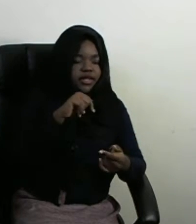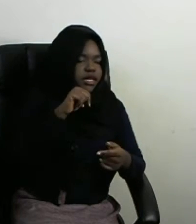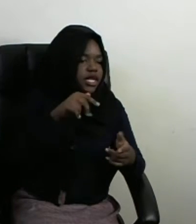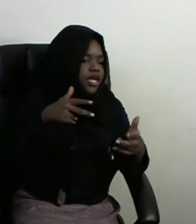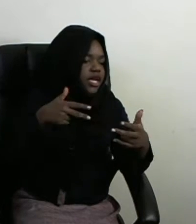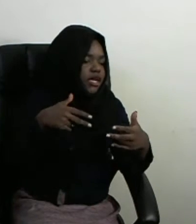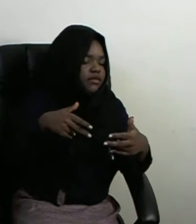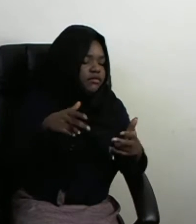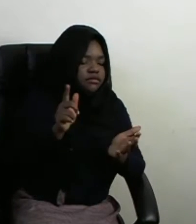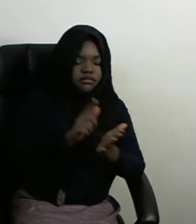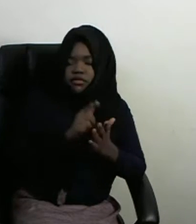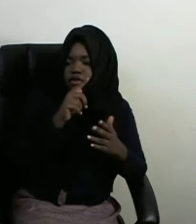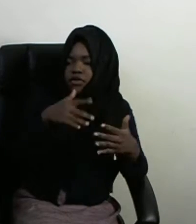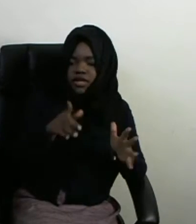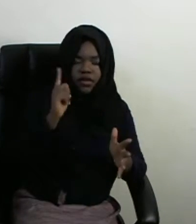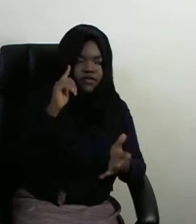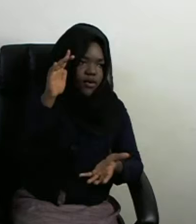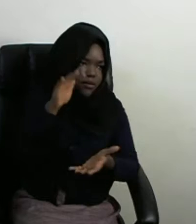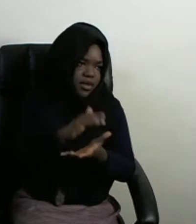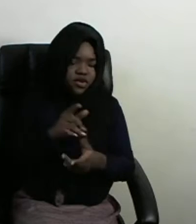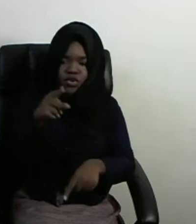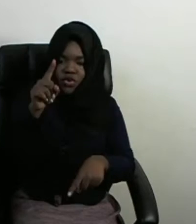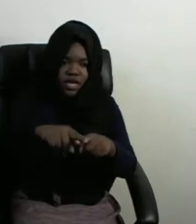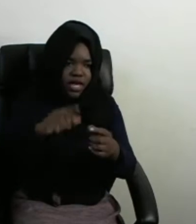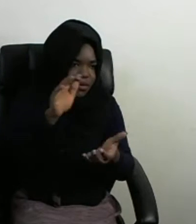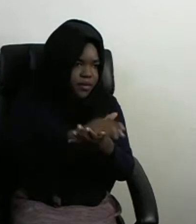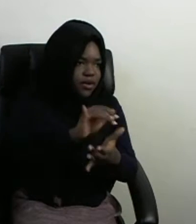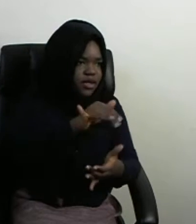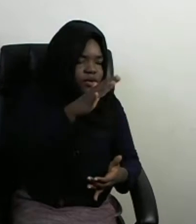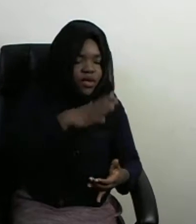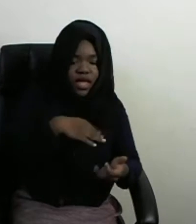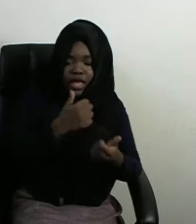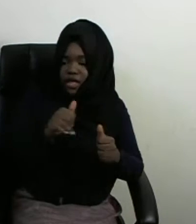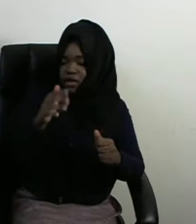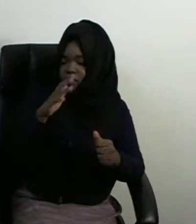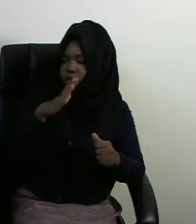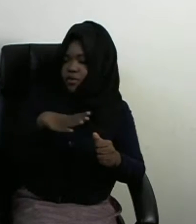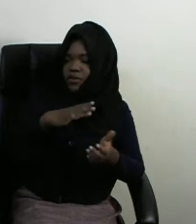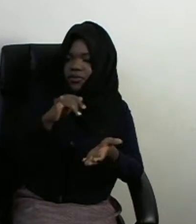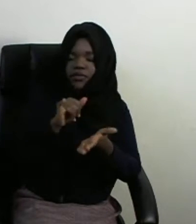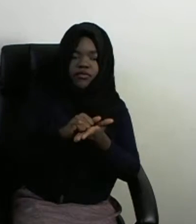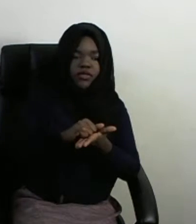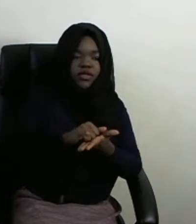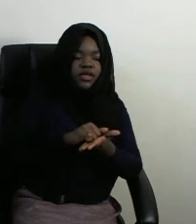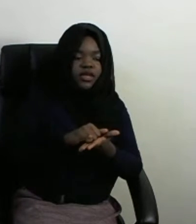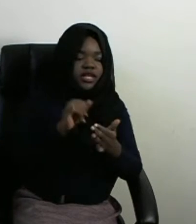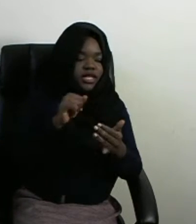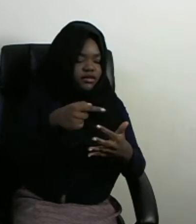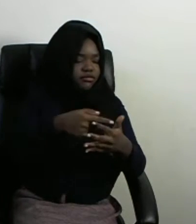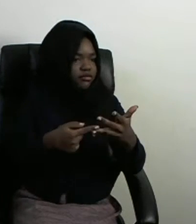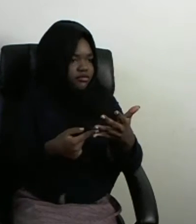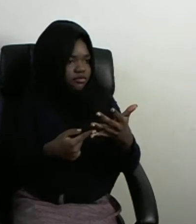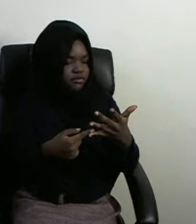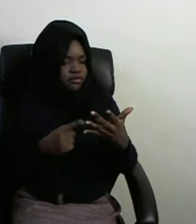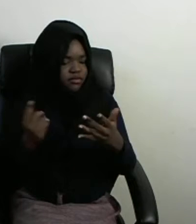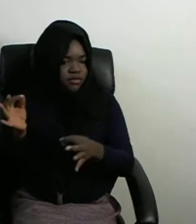prohibited for marriage. You cannot marry any woman that falls in the following